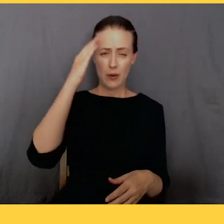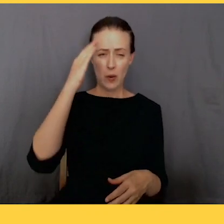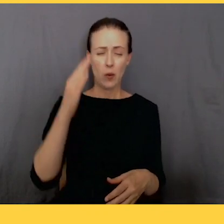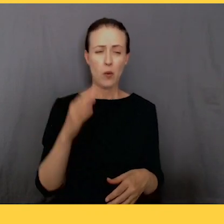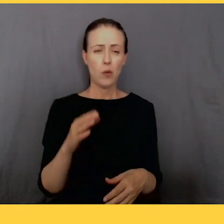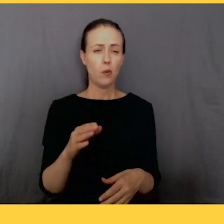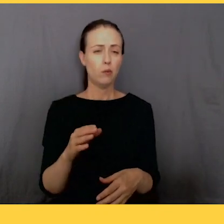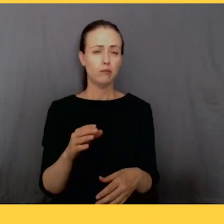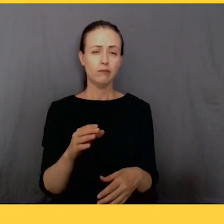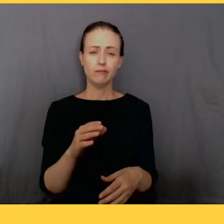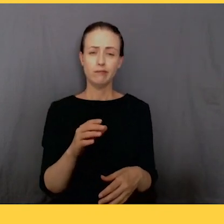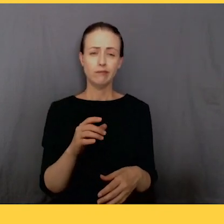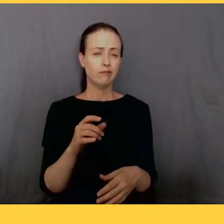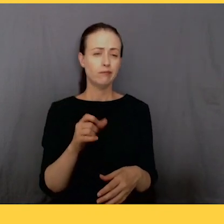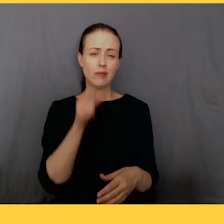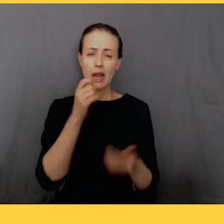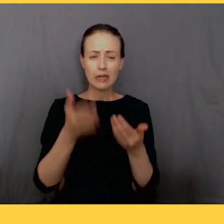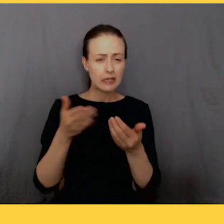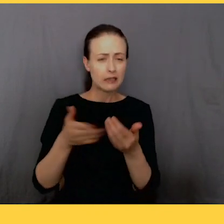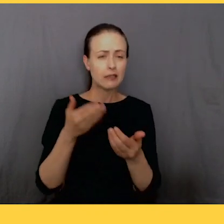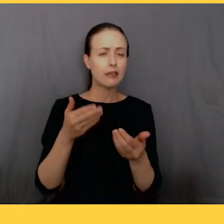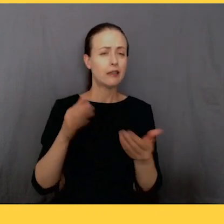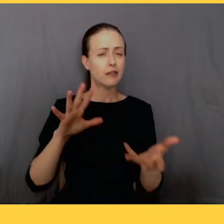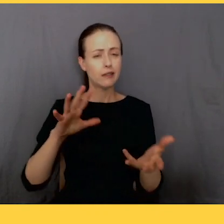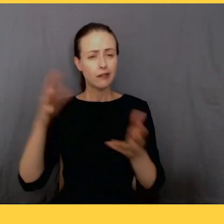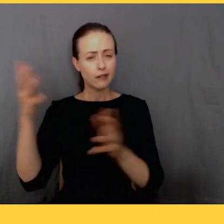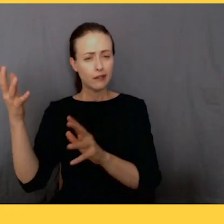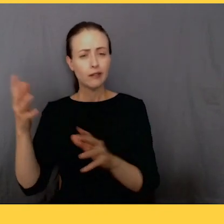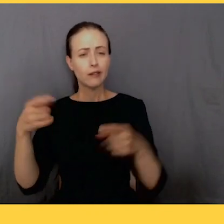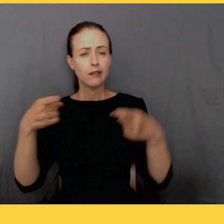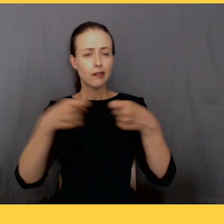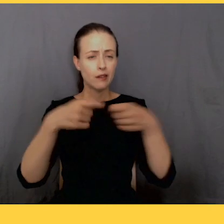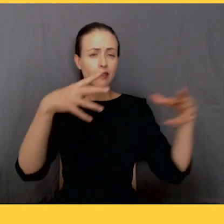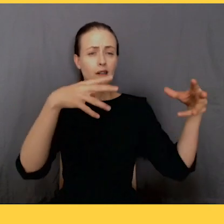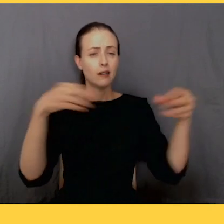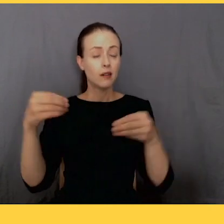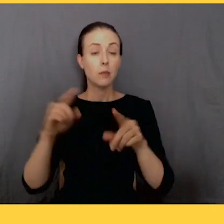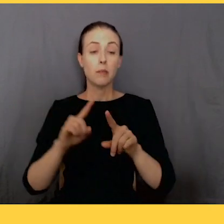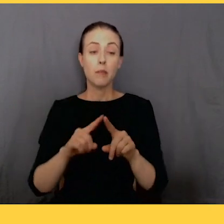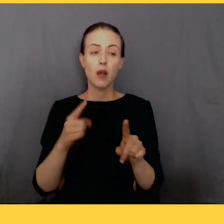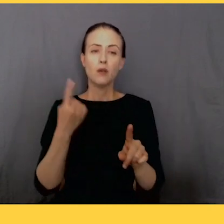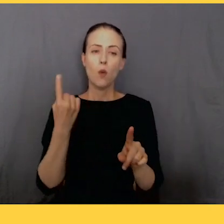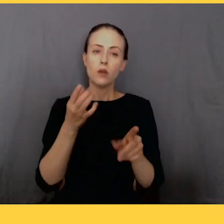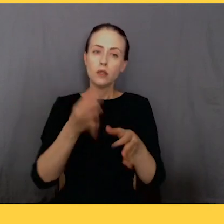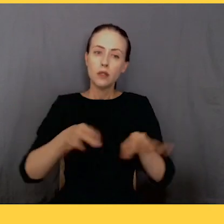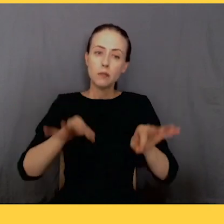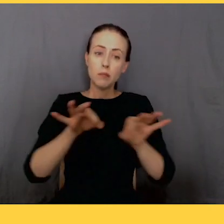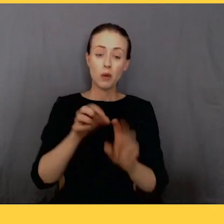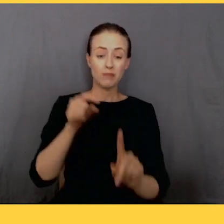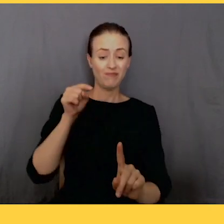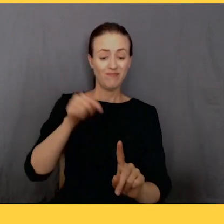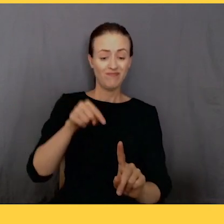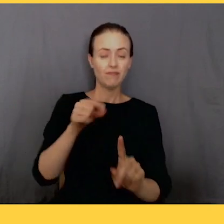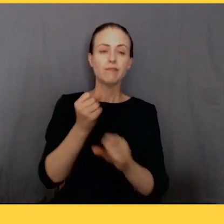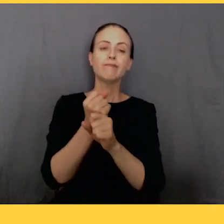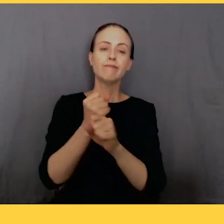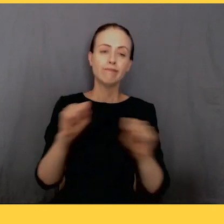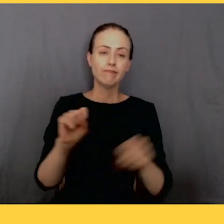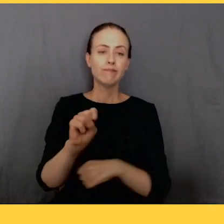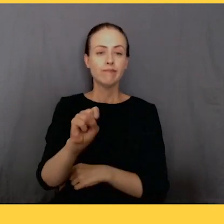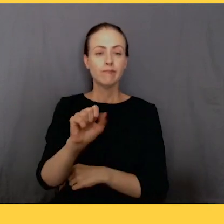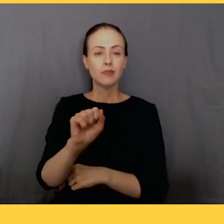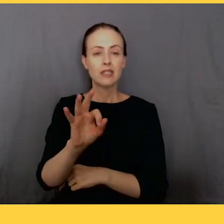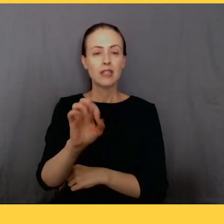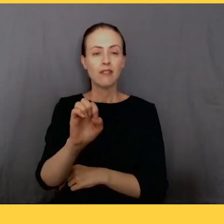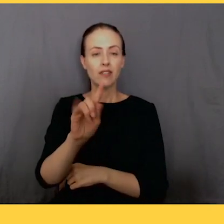it's important at the time that we do it for safety purposes. We would rather have homes without power